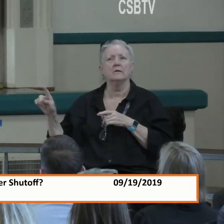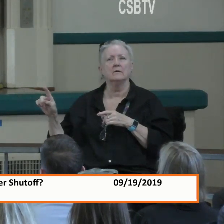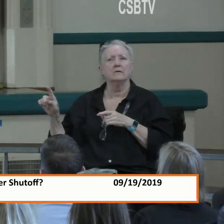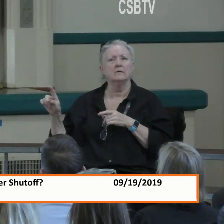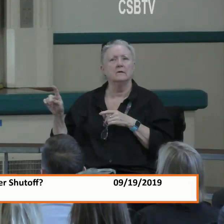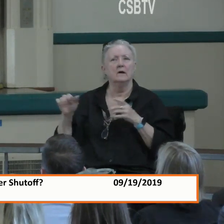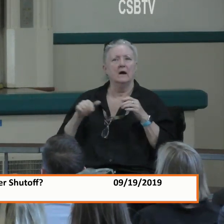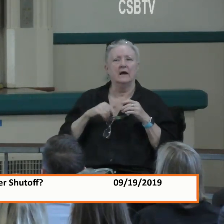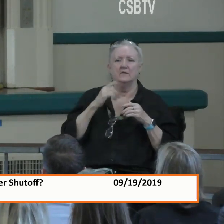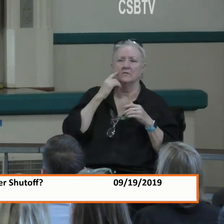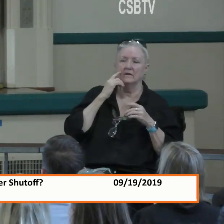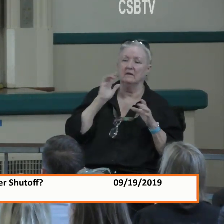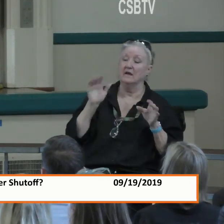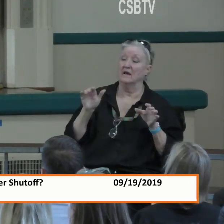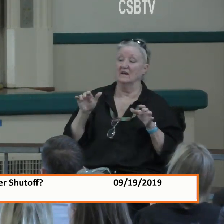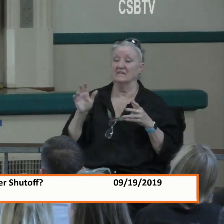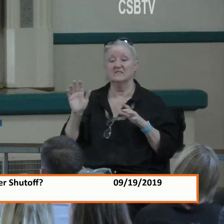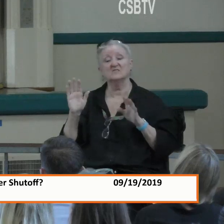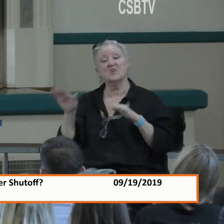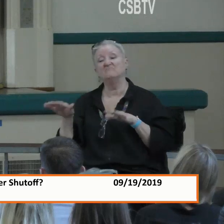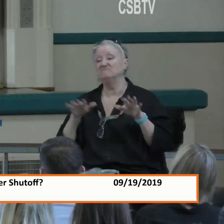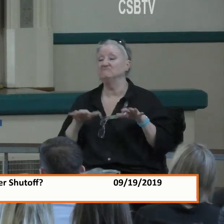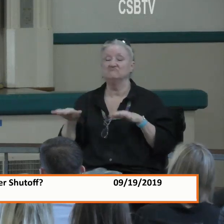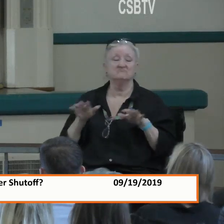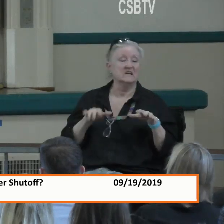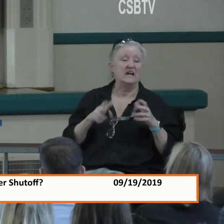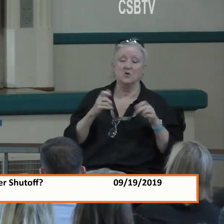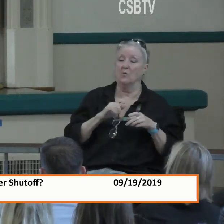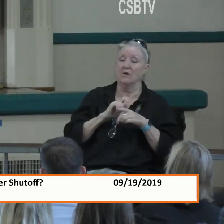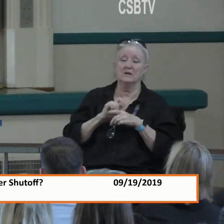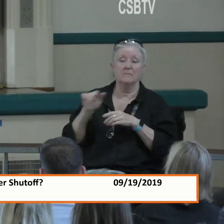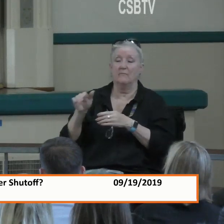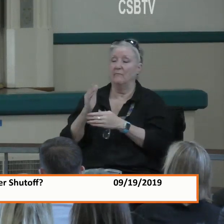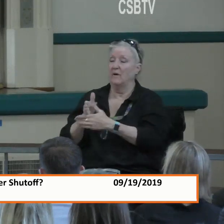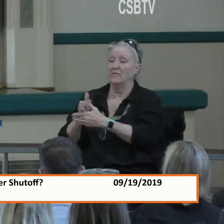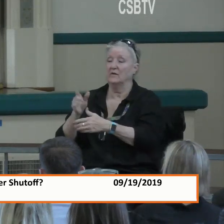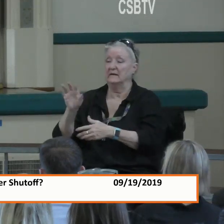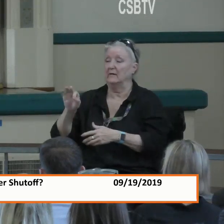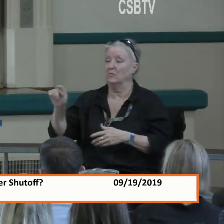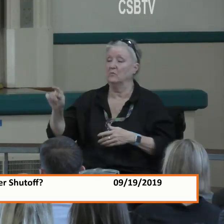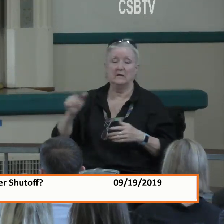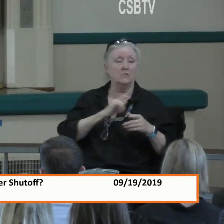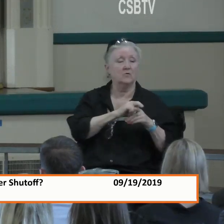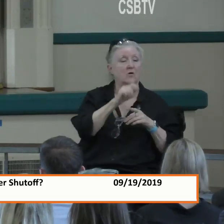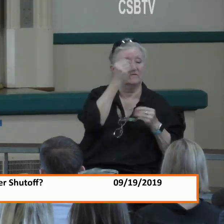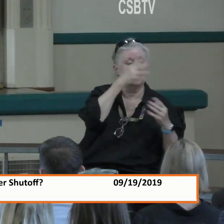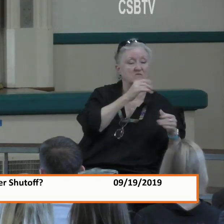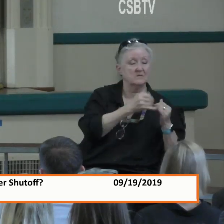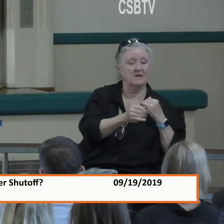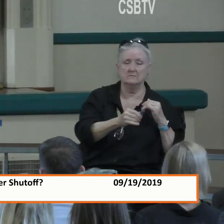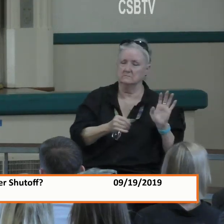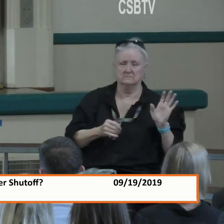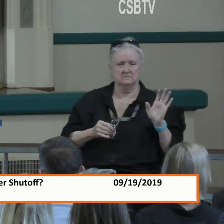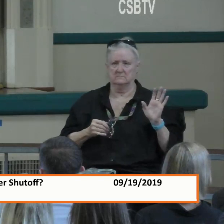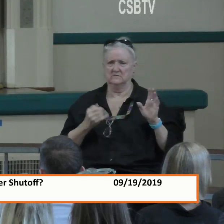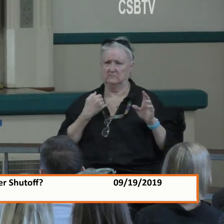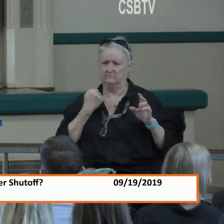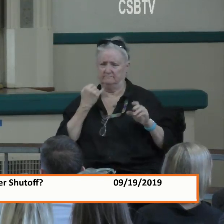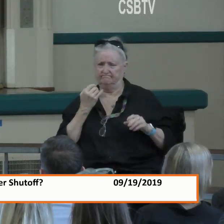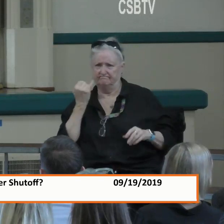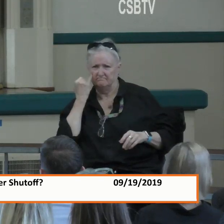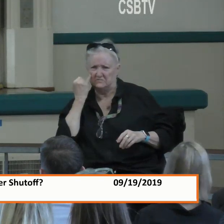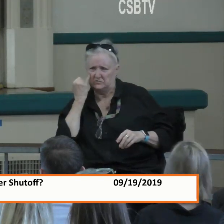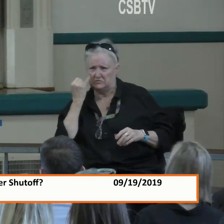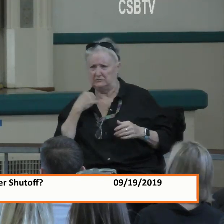want anybody to think that, hey, this is all going on right now, I don't want to call 911, I'm going to call an informational line. If it's something suspicious, you're concerned about